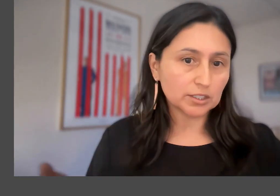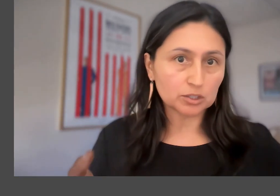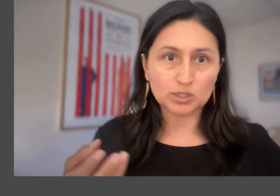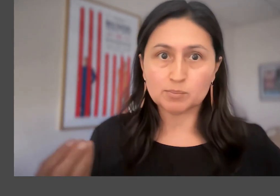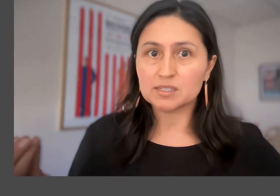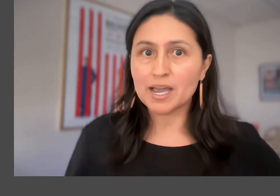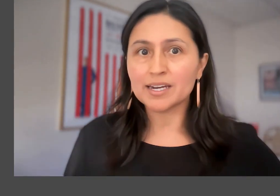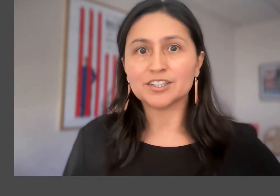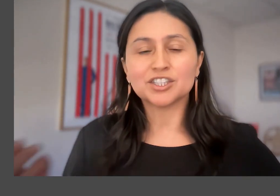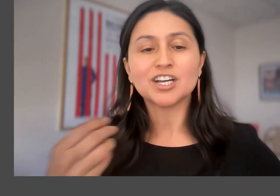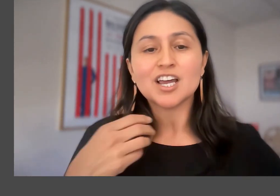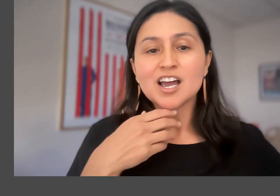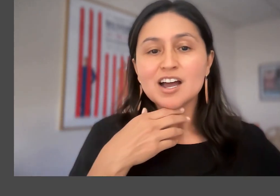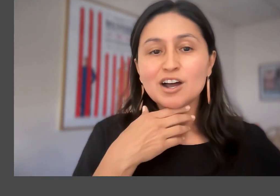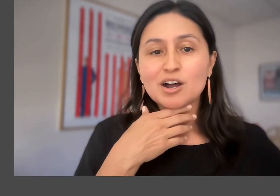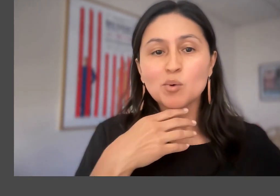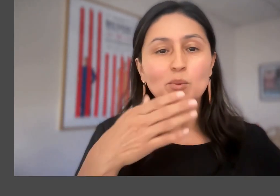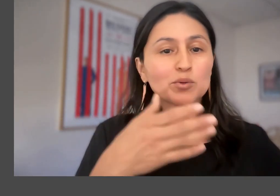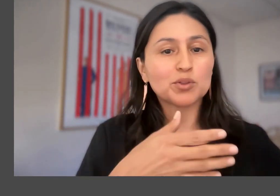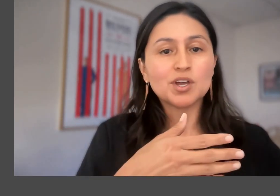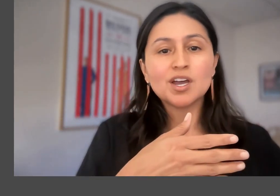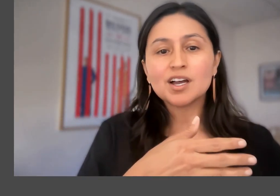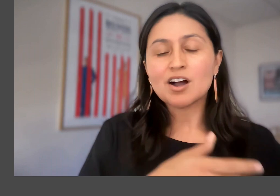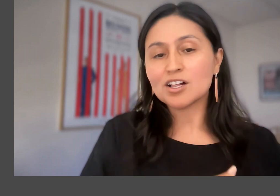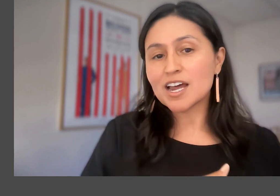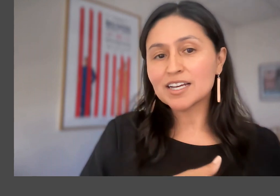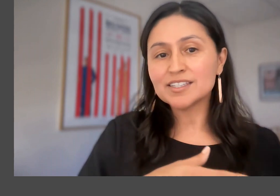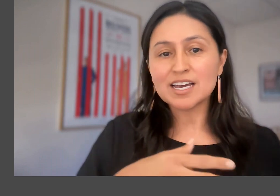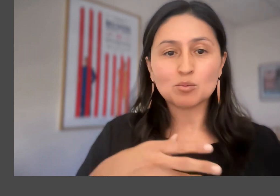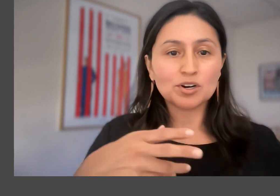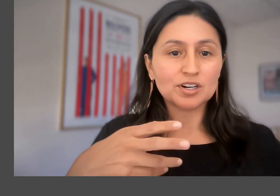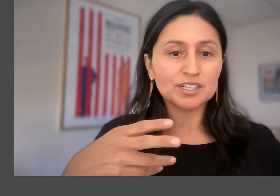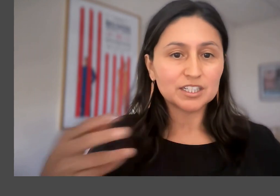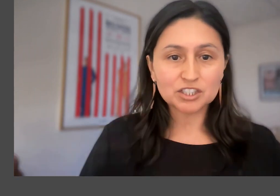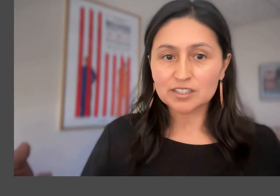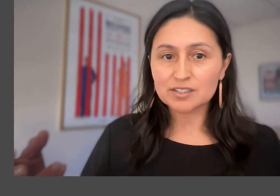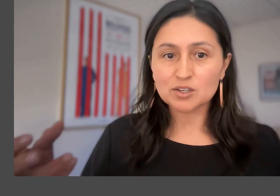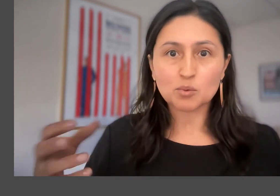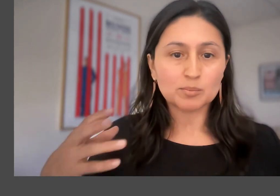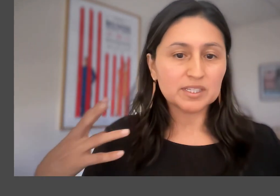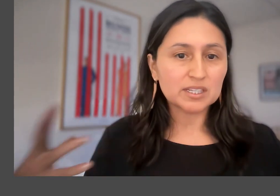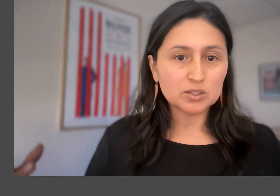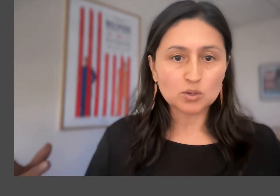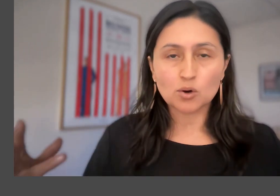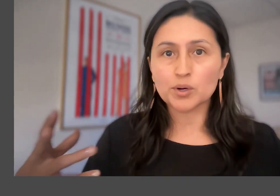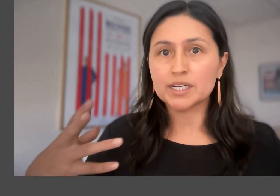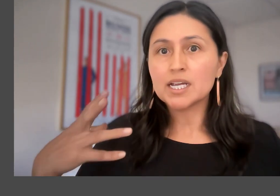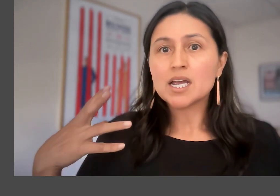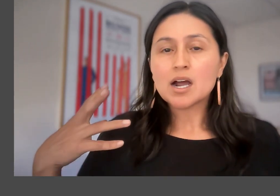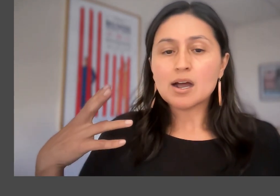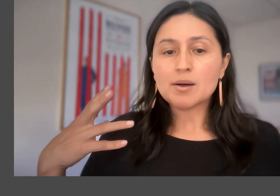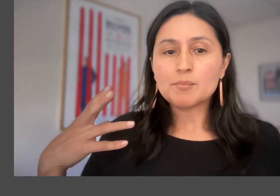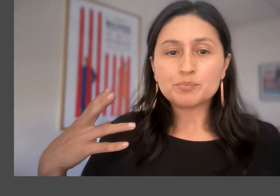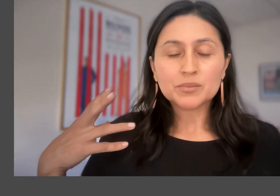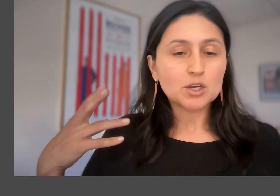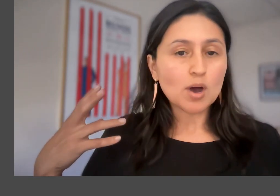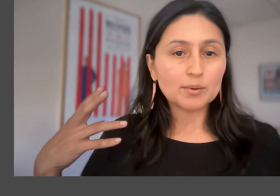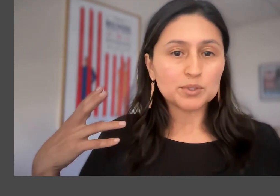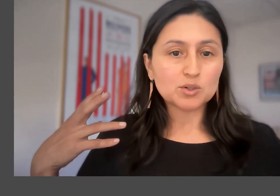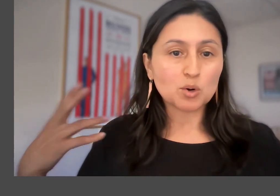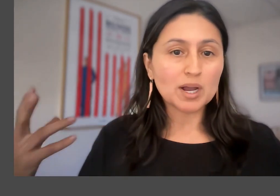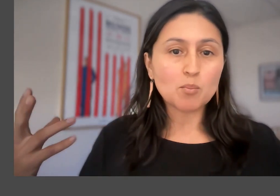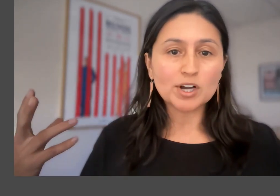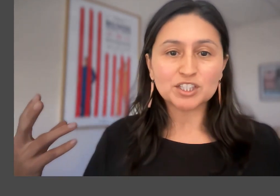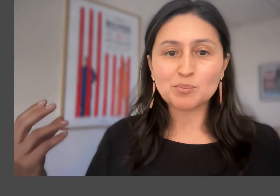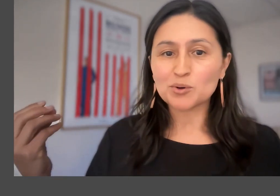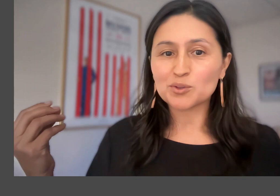speak English and we speak Spanish. We're both colonized and we're indigenous, we're mestizo. And, I